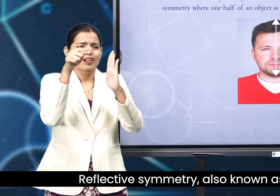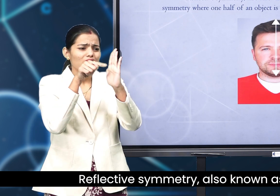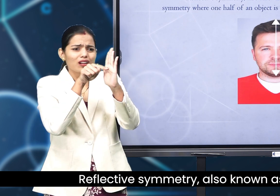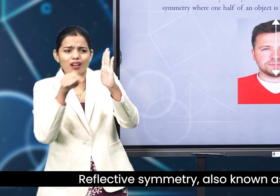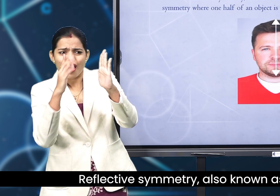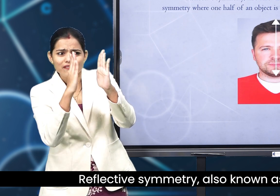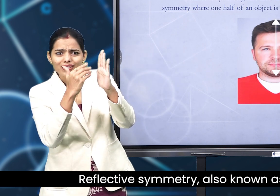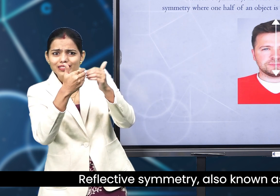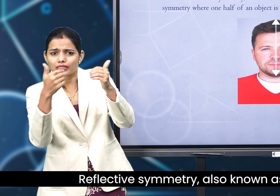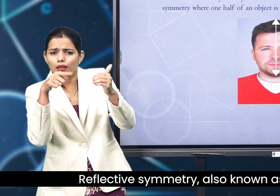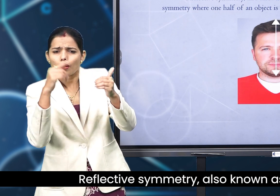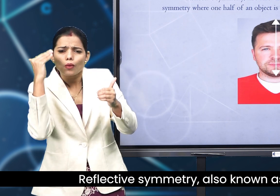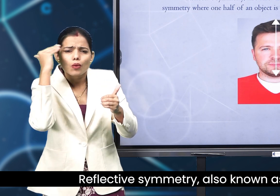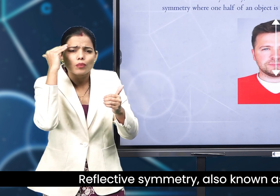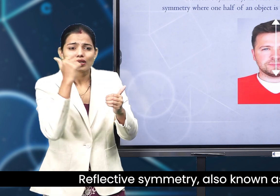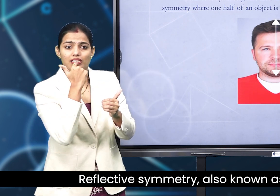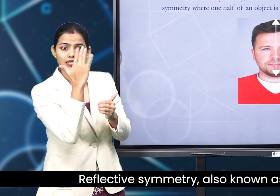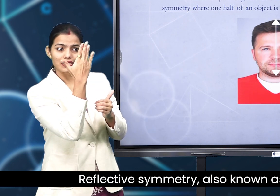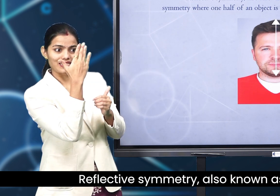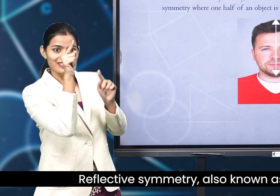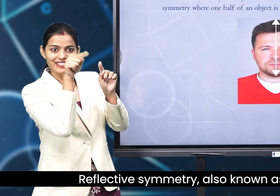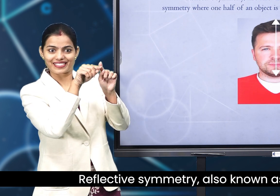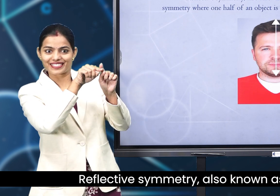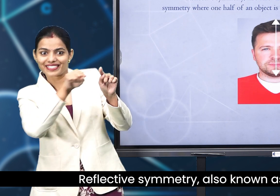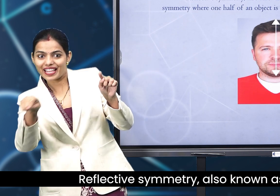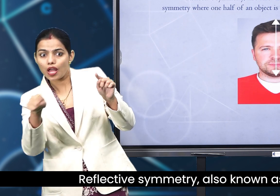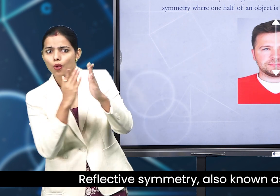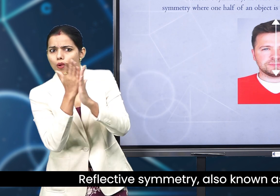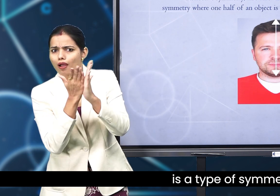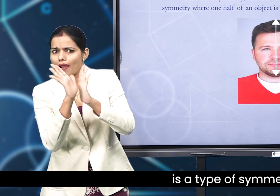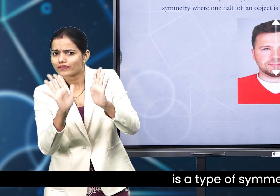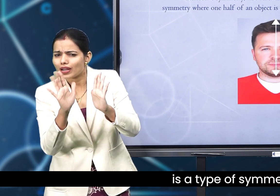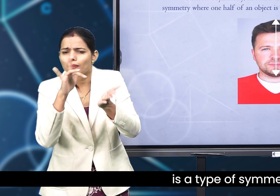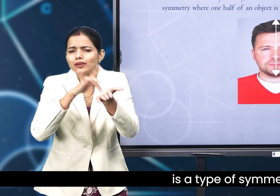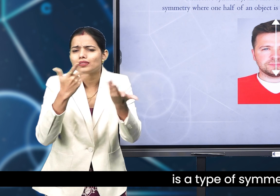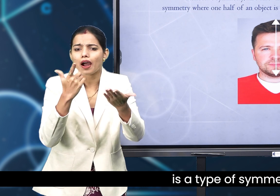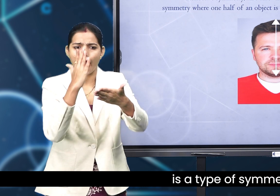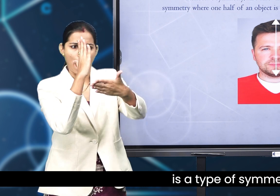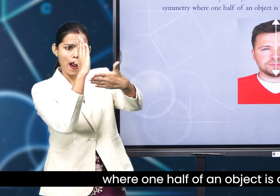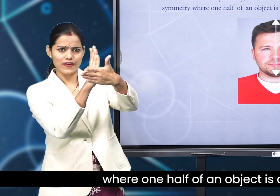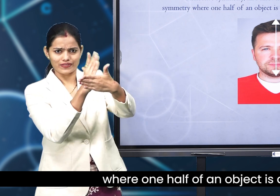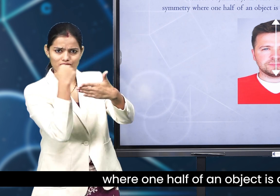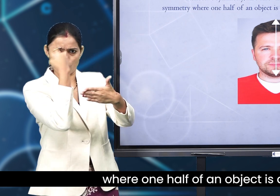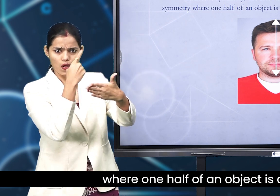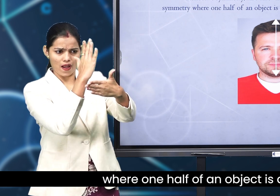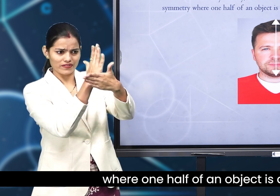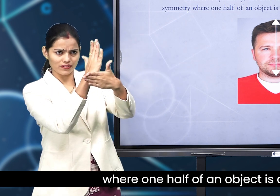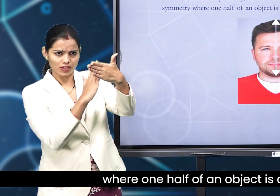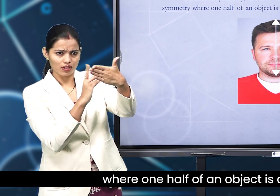Reflective symmetry, also known as mirror symmetry, is a type of symmetry where one half of